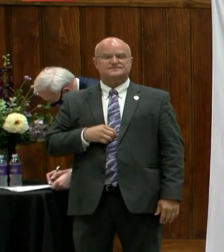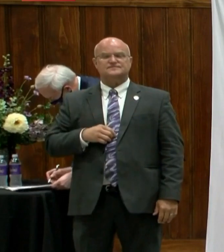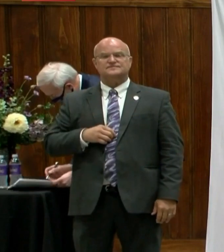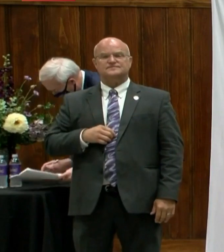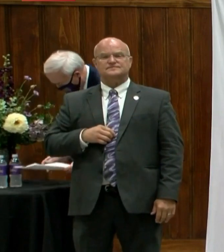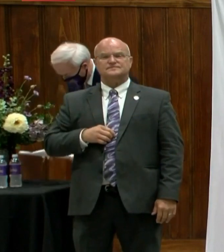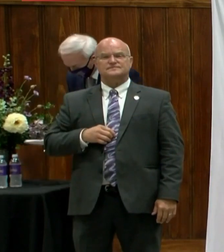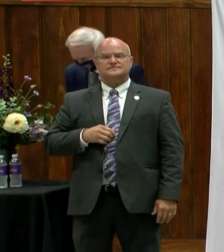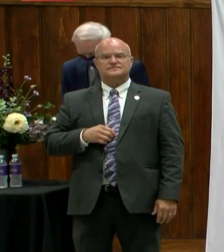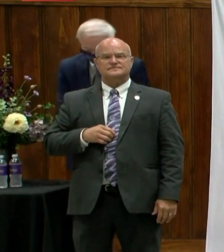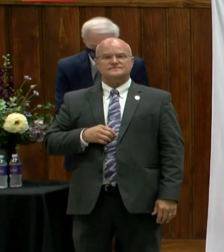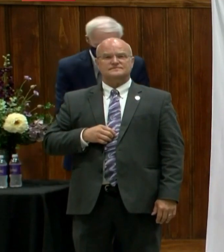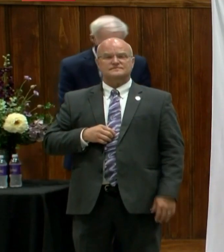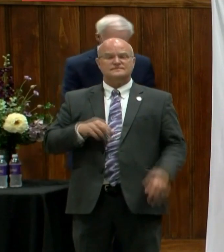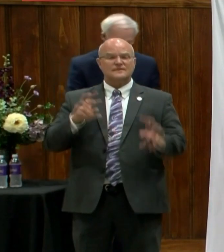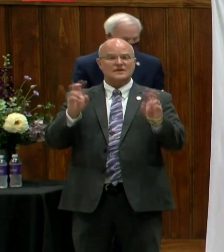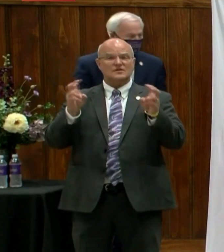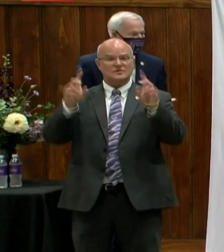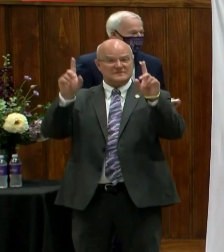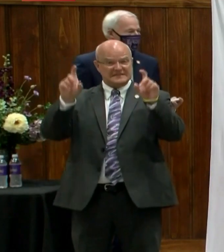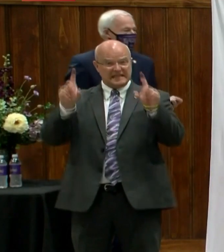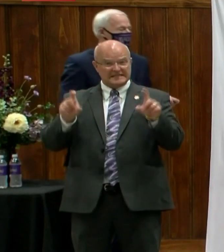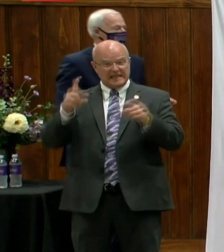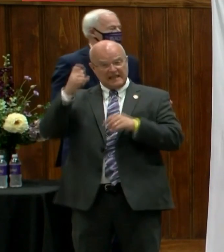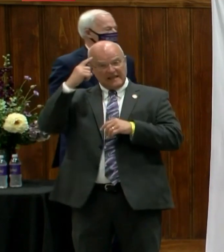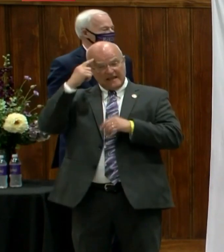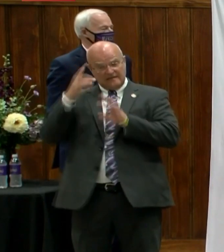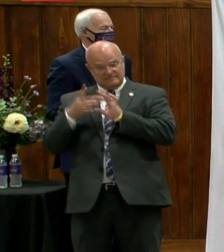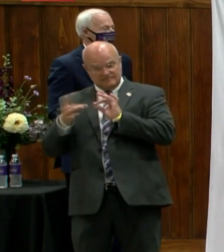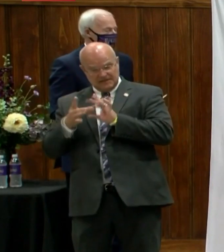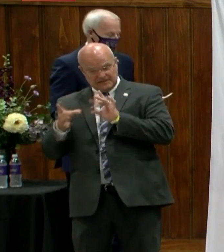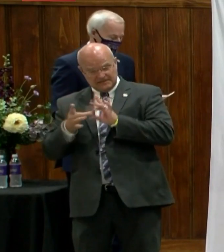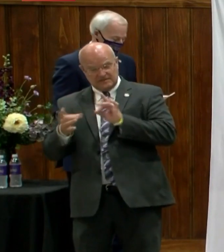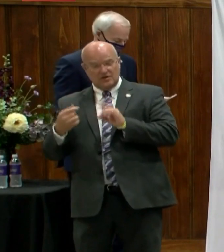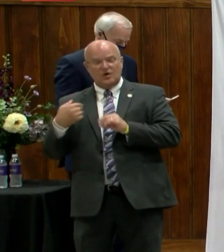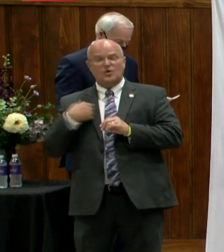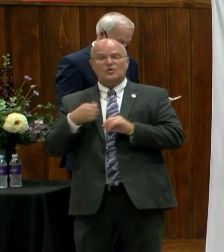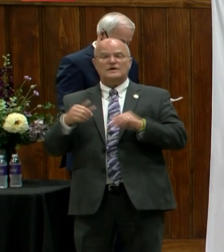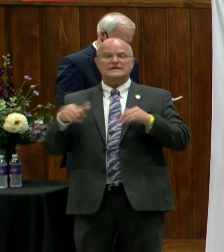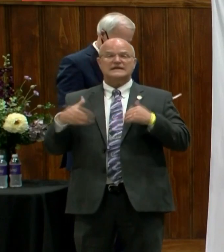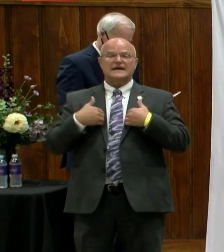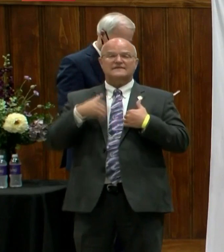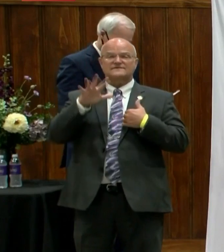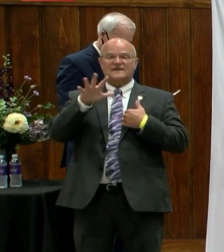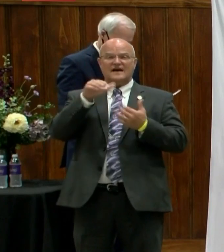yesterday. In terms of testing, the governor has mentioned we did do